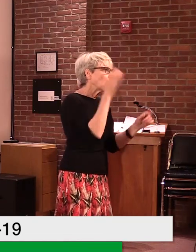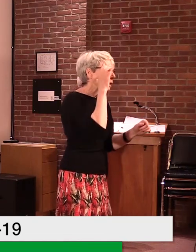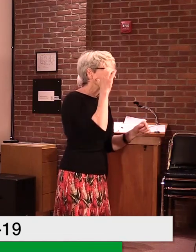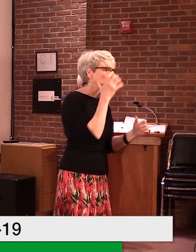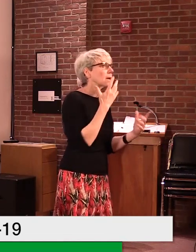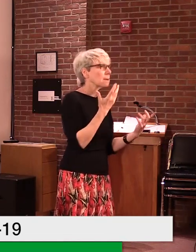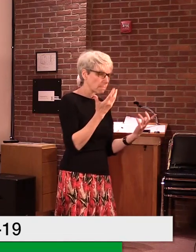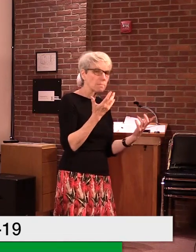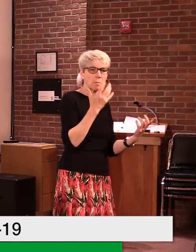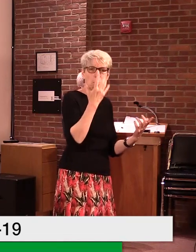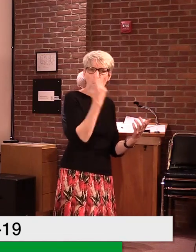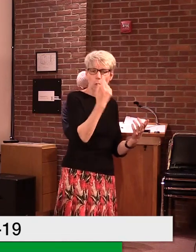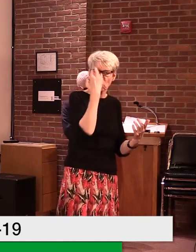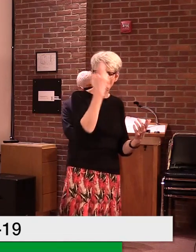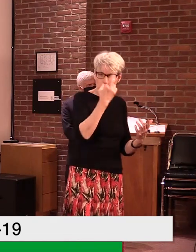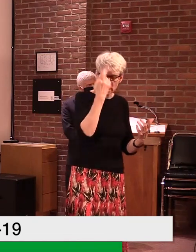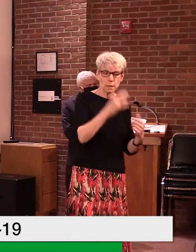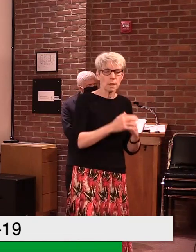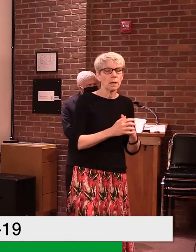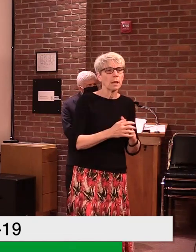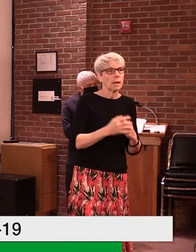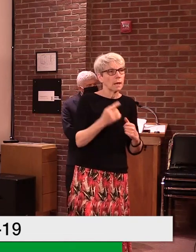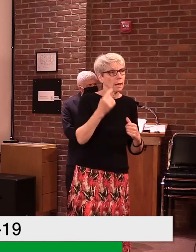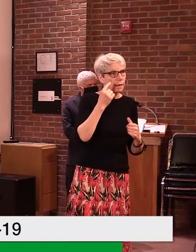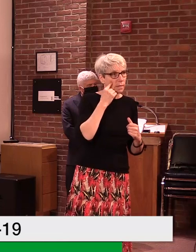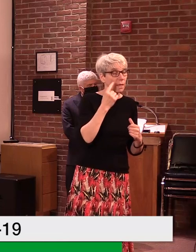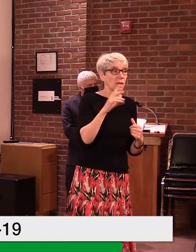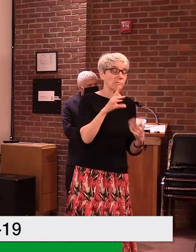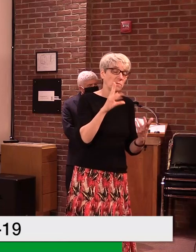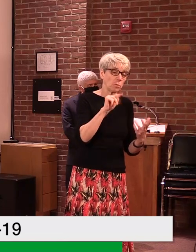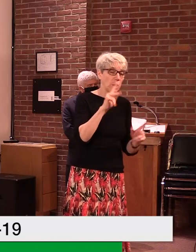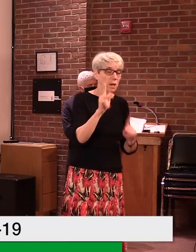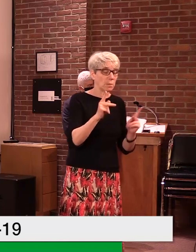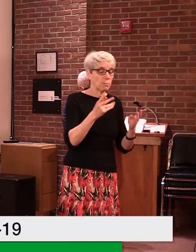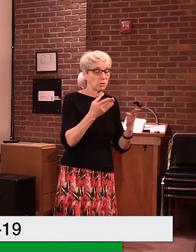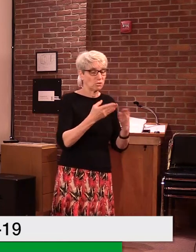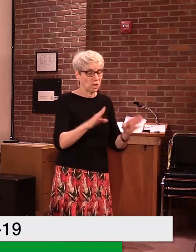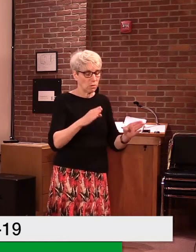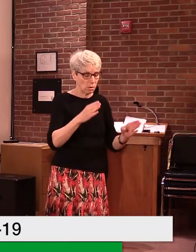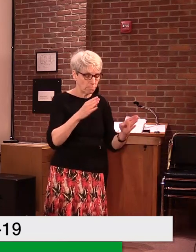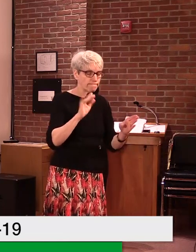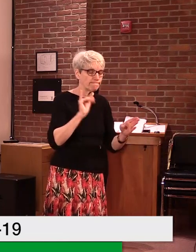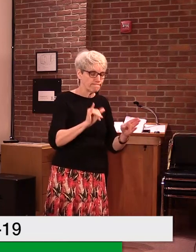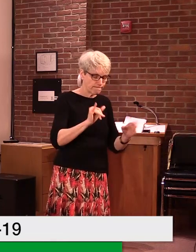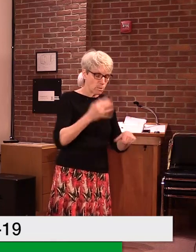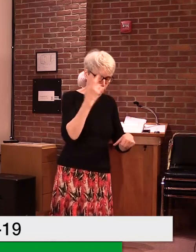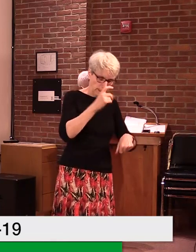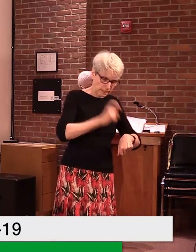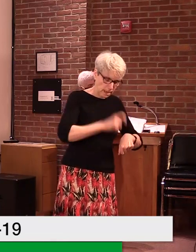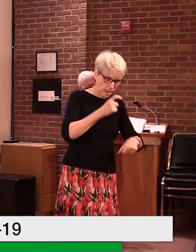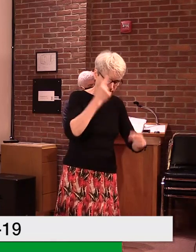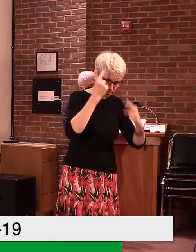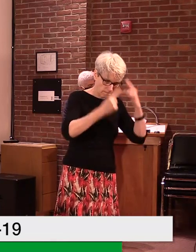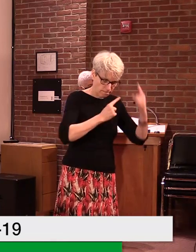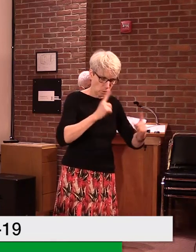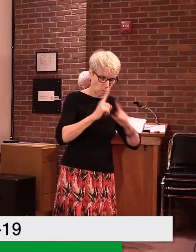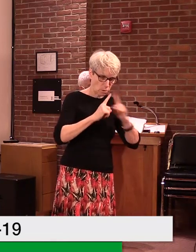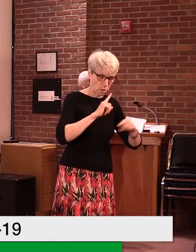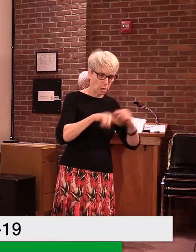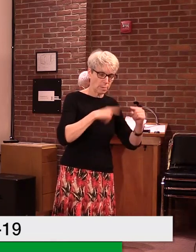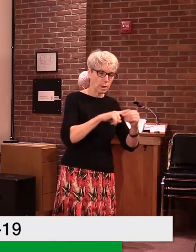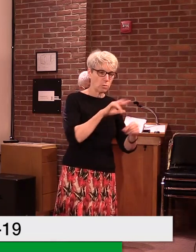having Vermonters embrace this conversation about racism, about bias, and about all the challenges it